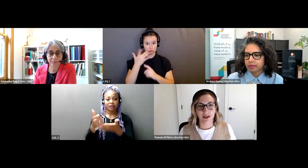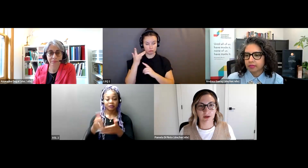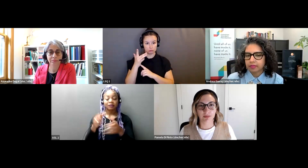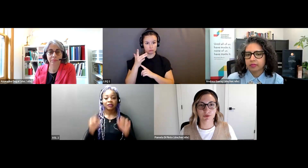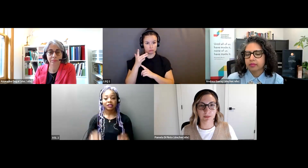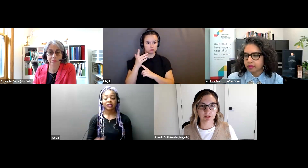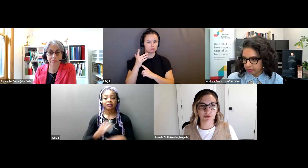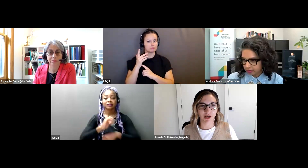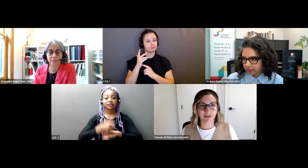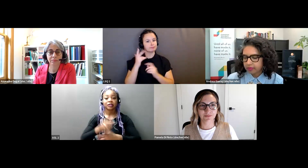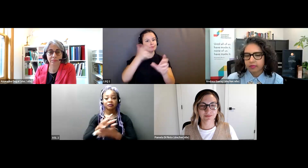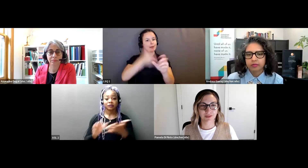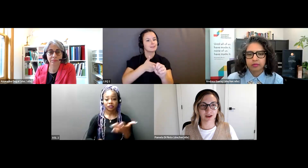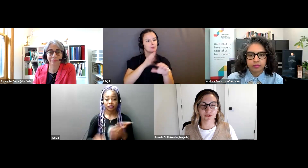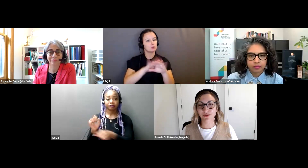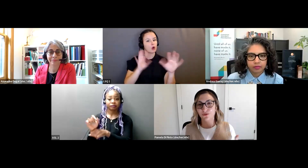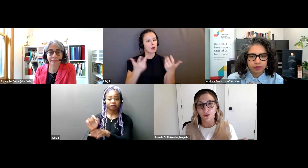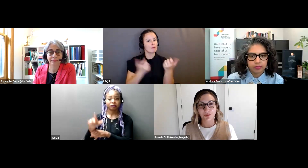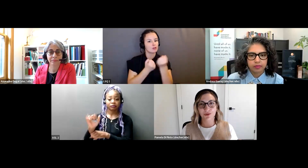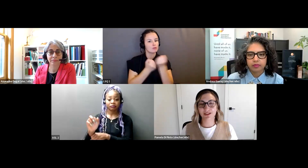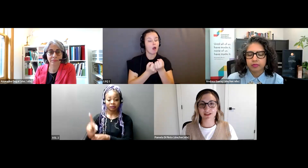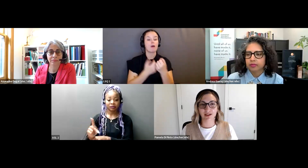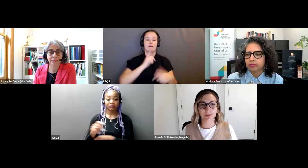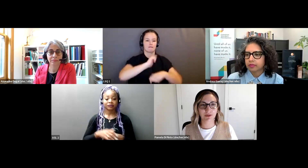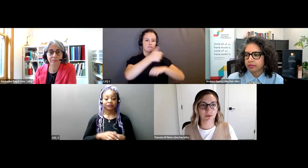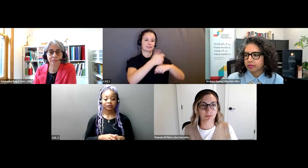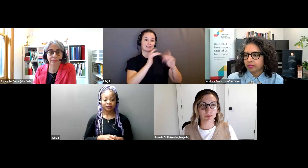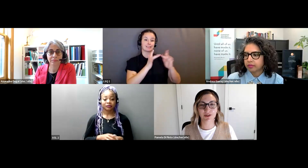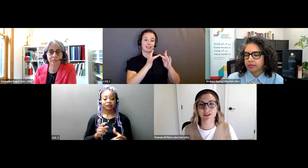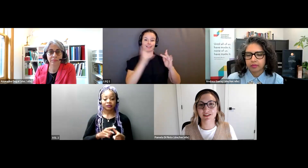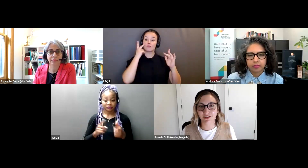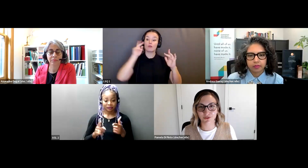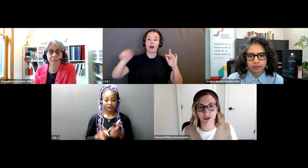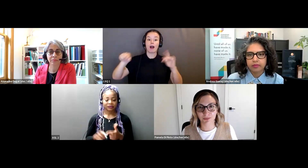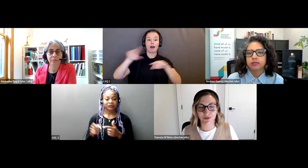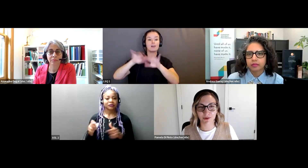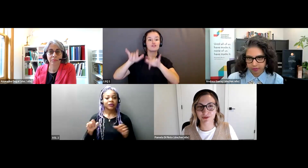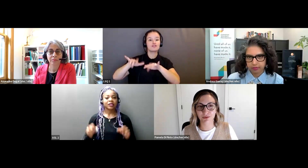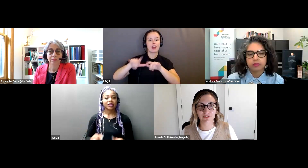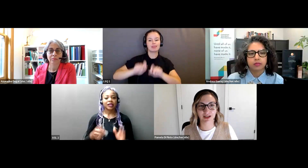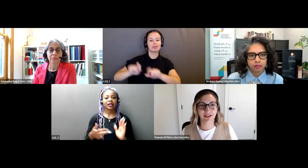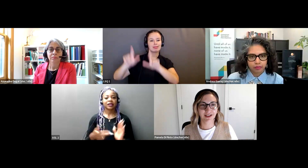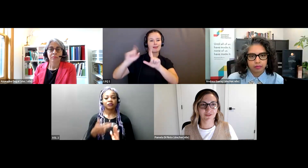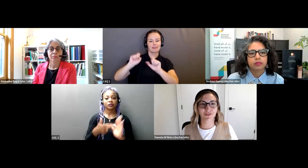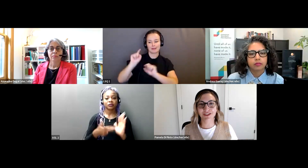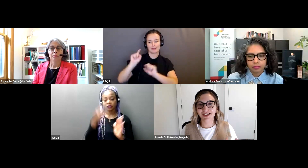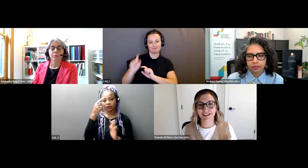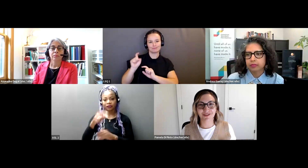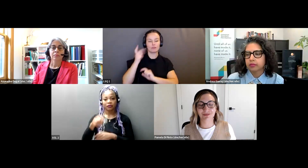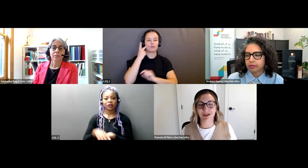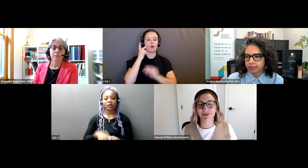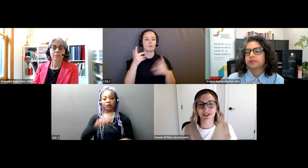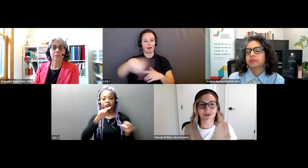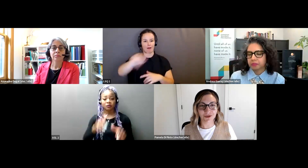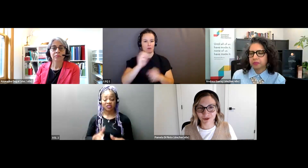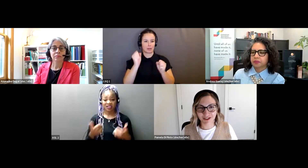links have been dropped in our chat. First and foremost, you can sign up to be what's called a Signal for Help responder. We've had